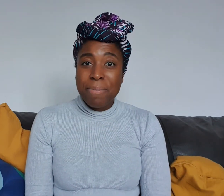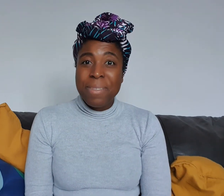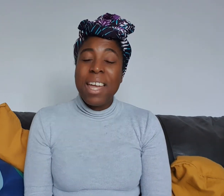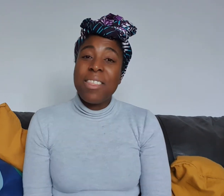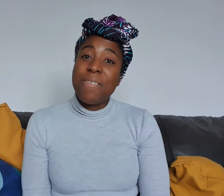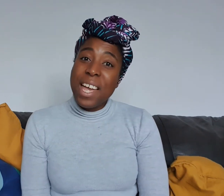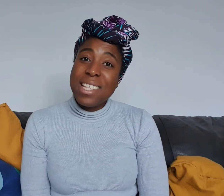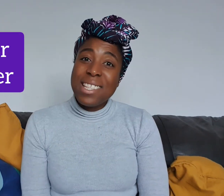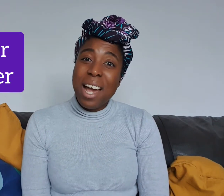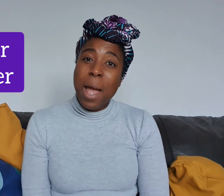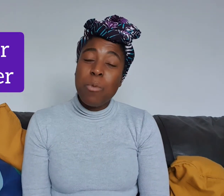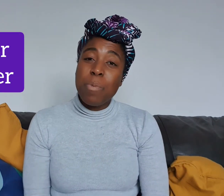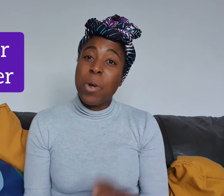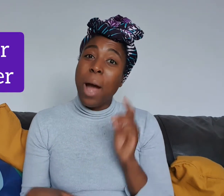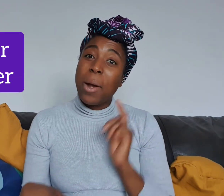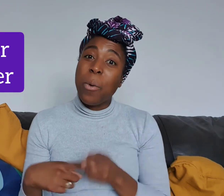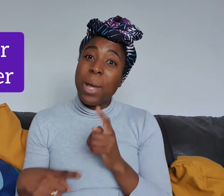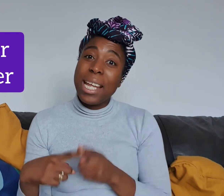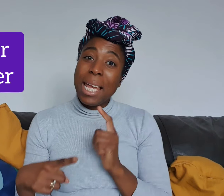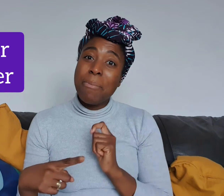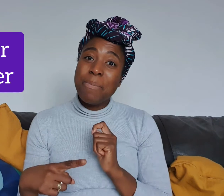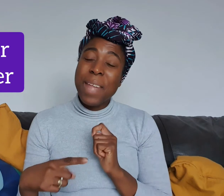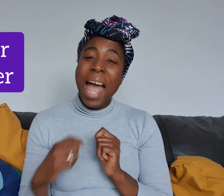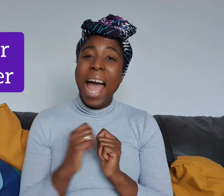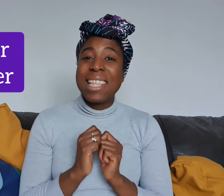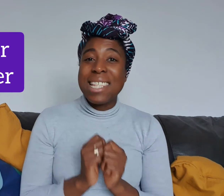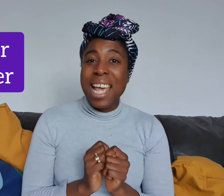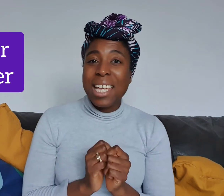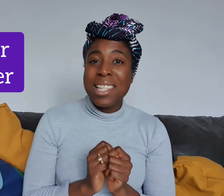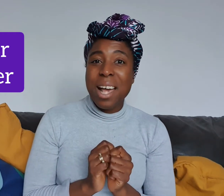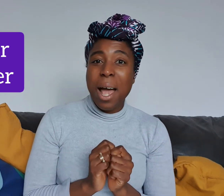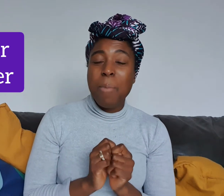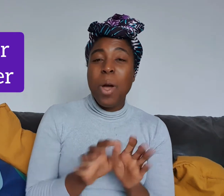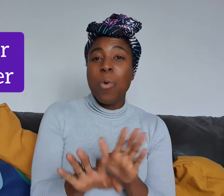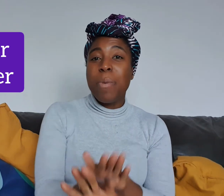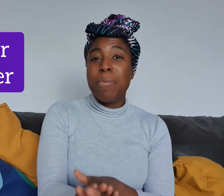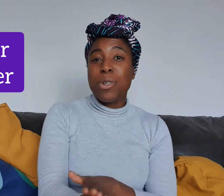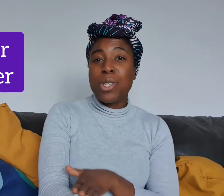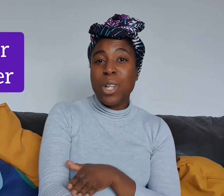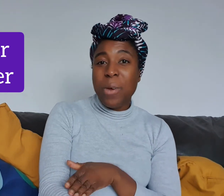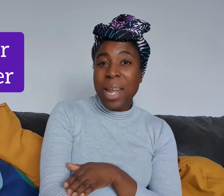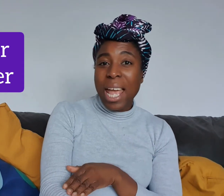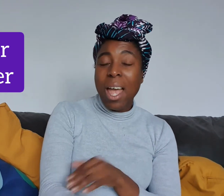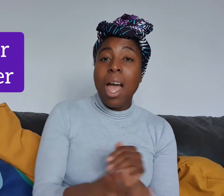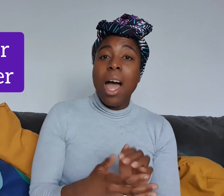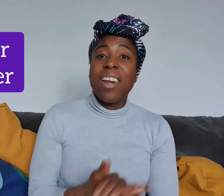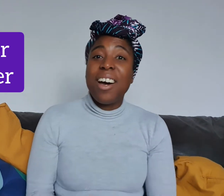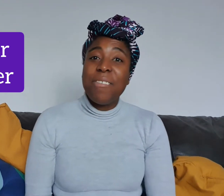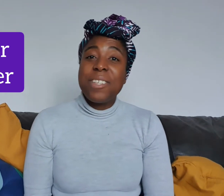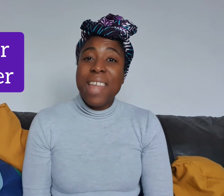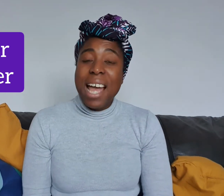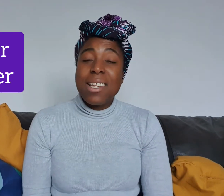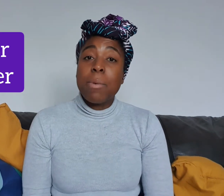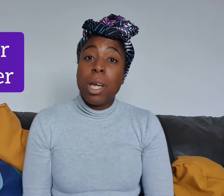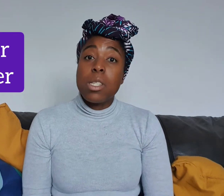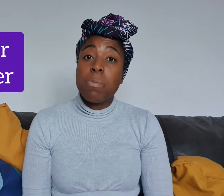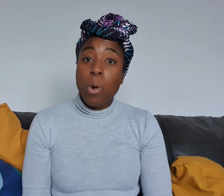The first time will be quite quickly and the second time will be more slowly. And after that, I'm going to